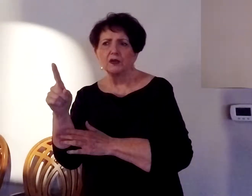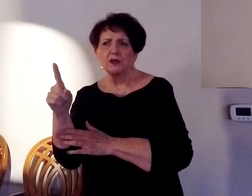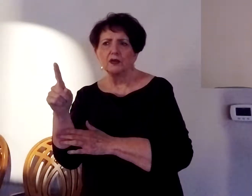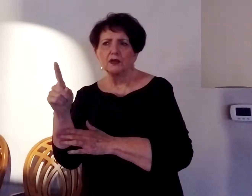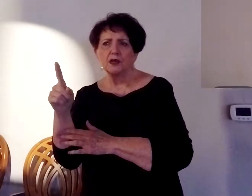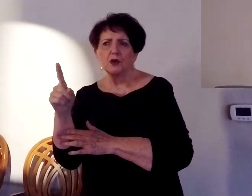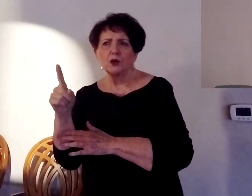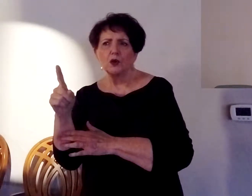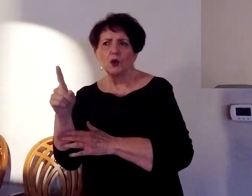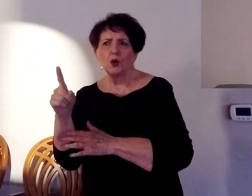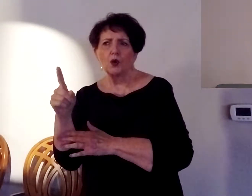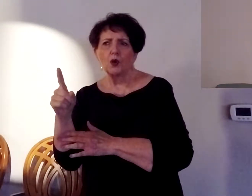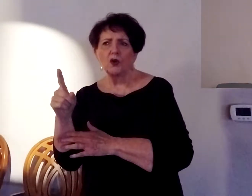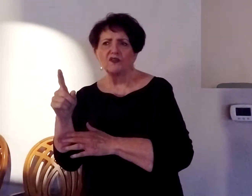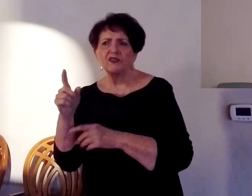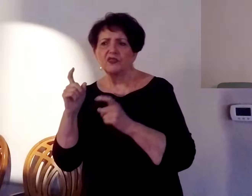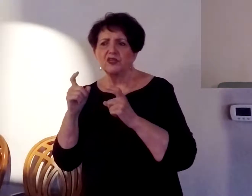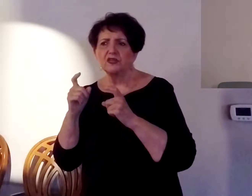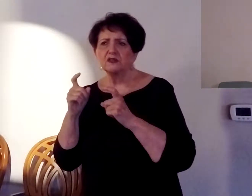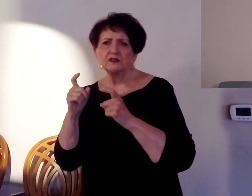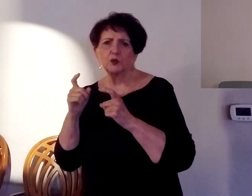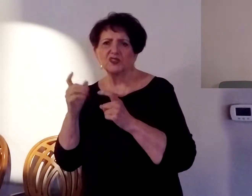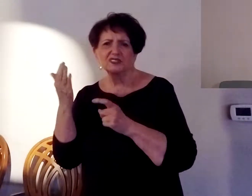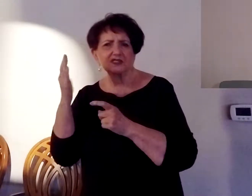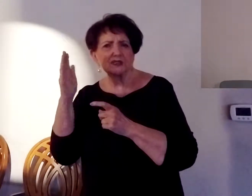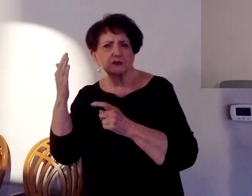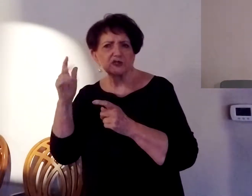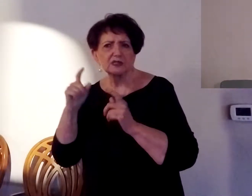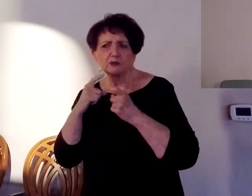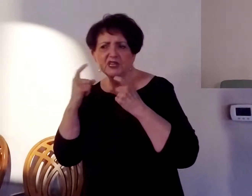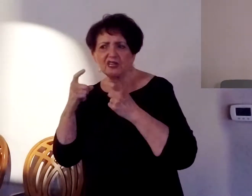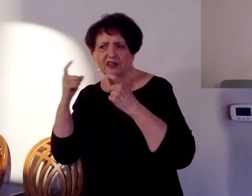what is apparently evil? I know we're all one.